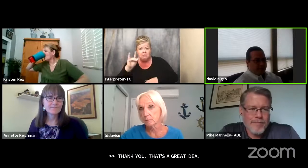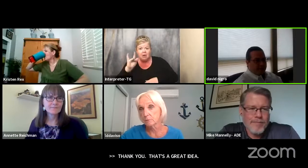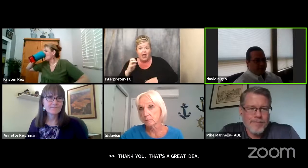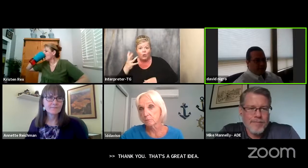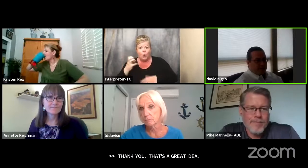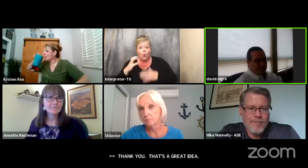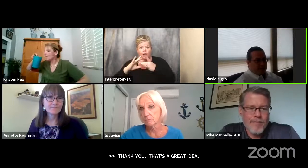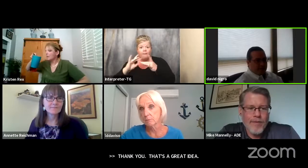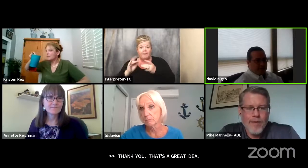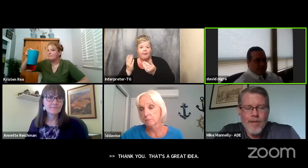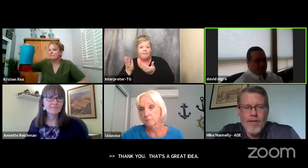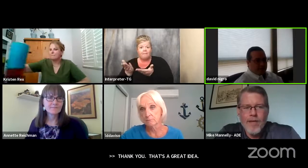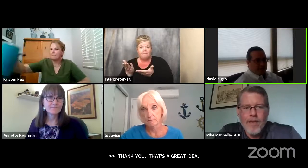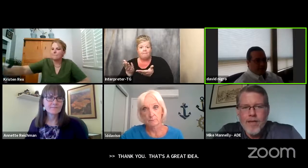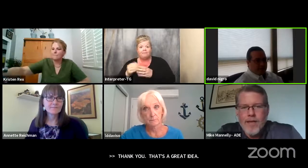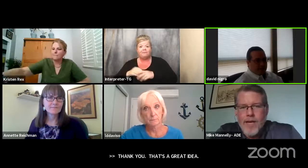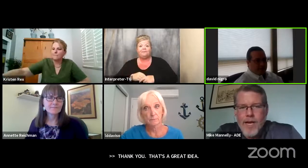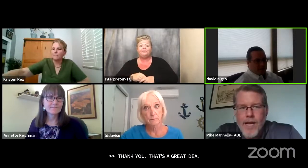some comments?